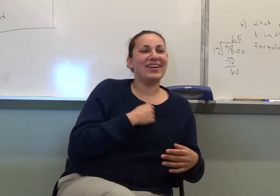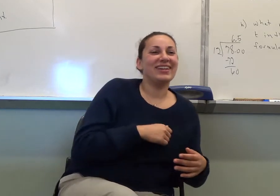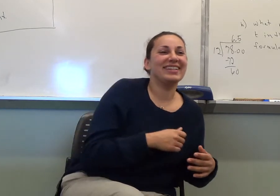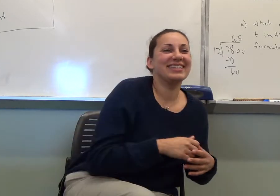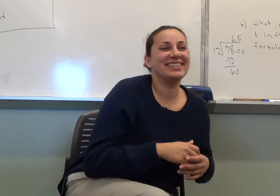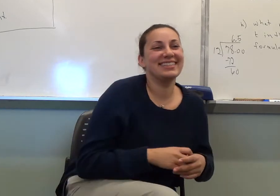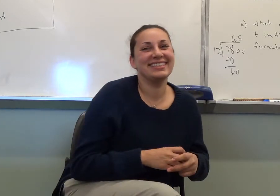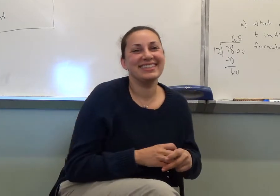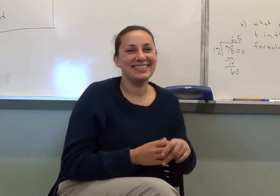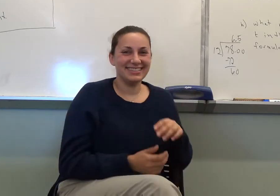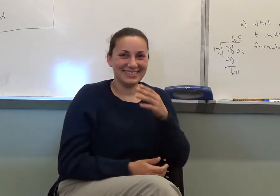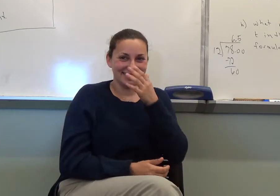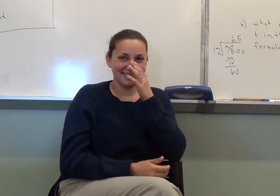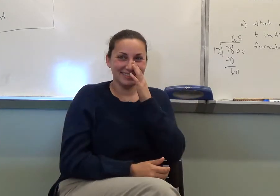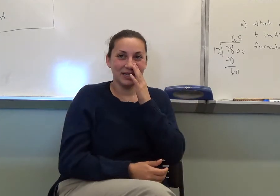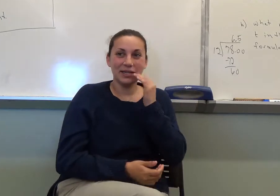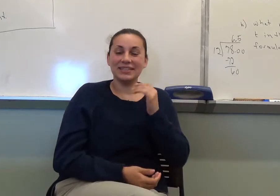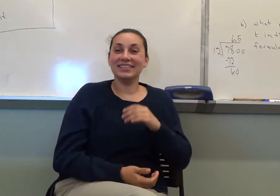principal is still P.